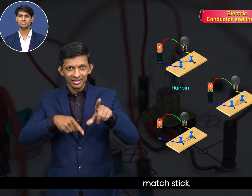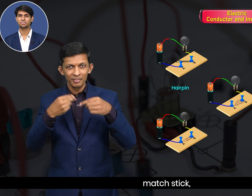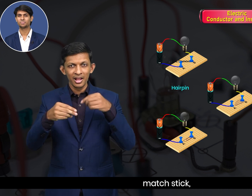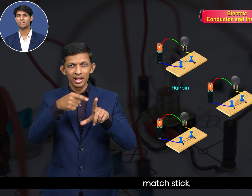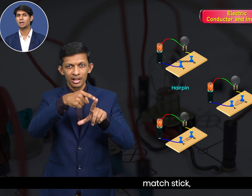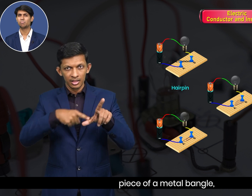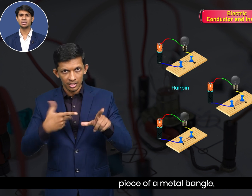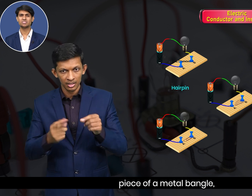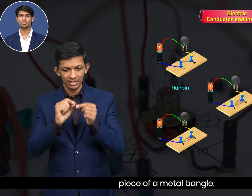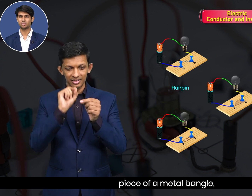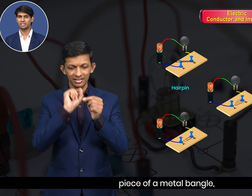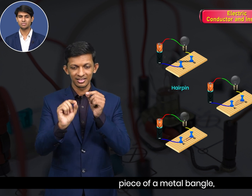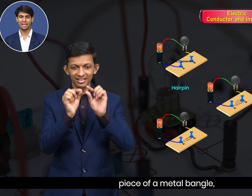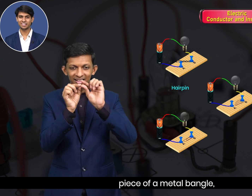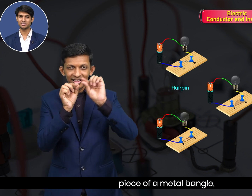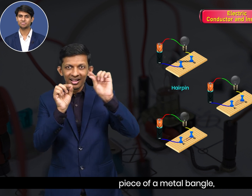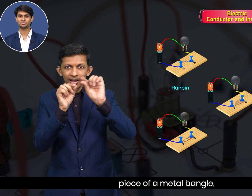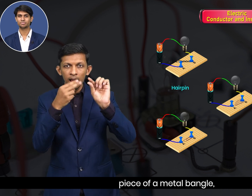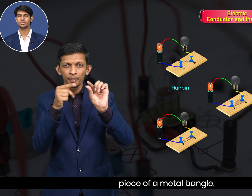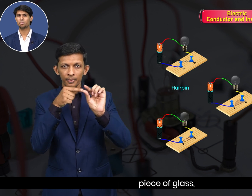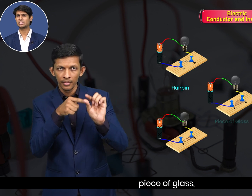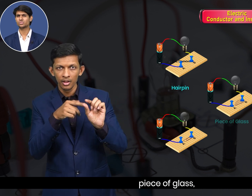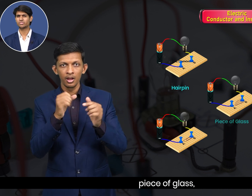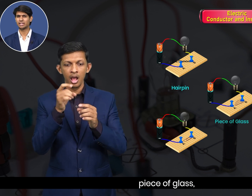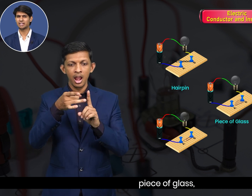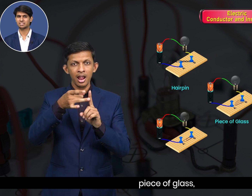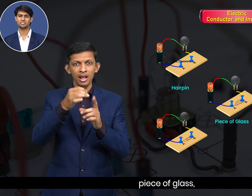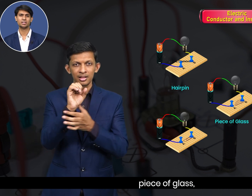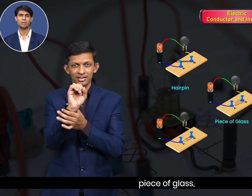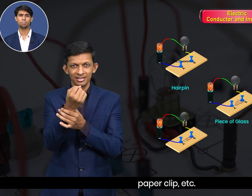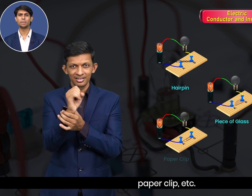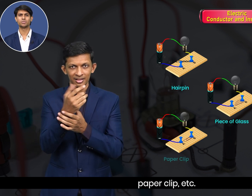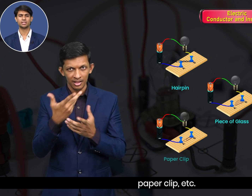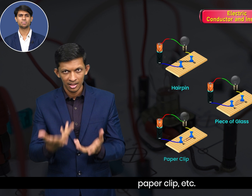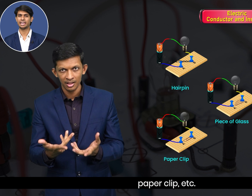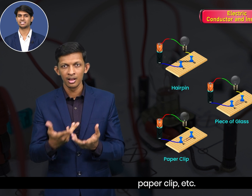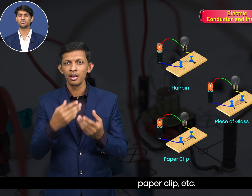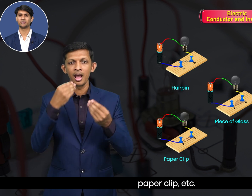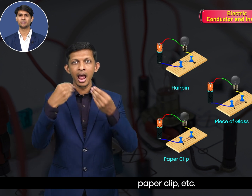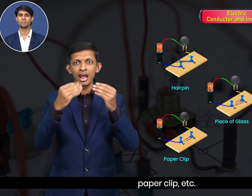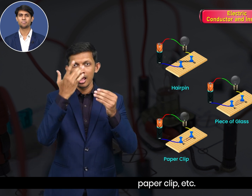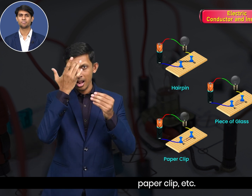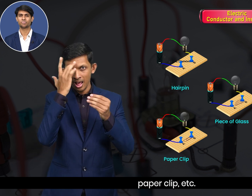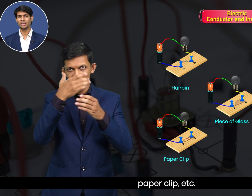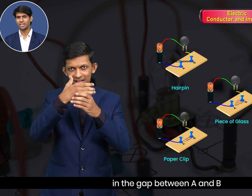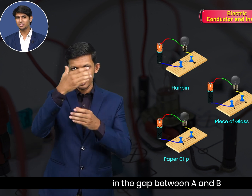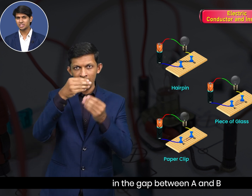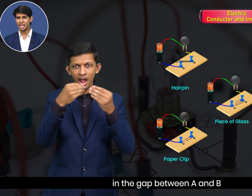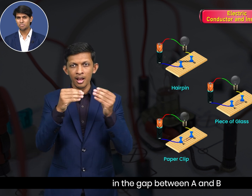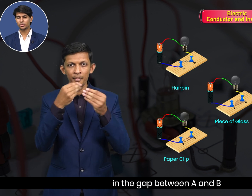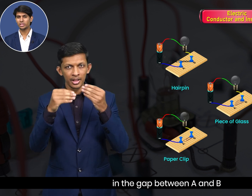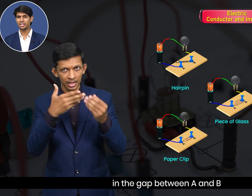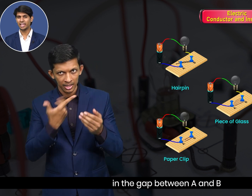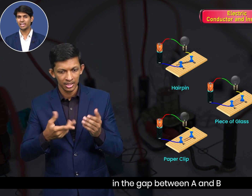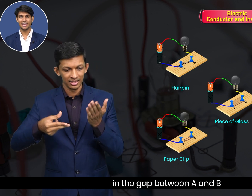matchstick, piece of a metal bangle, piece of glass, paper clip, etc. In the